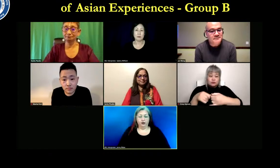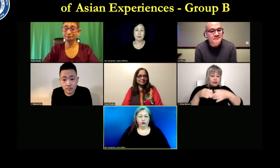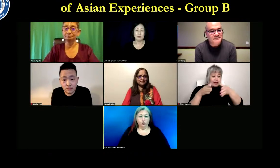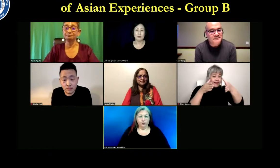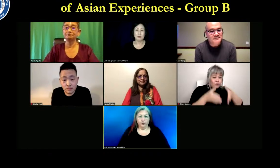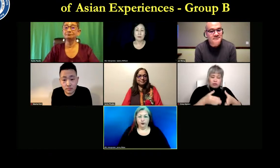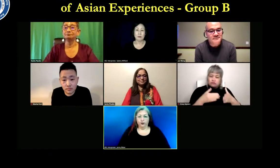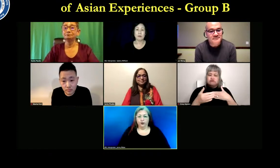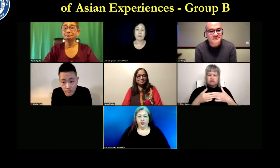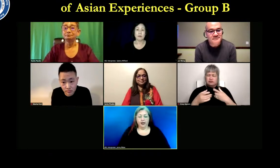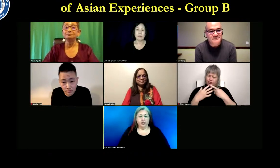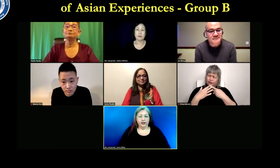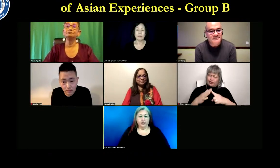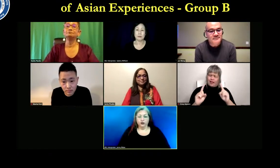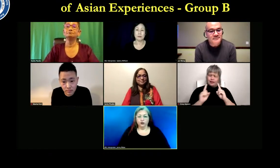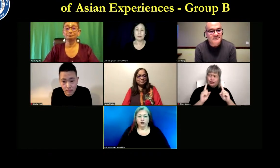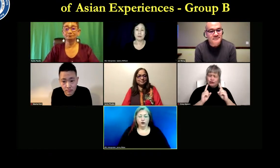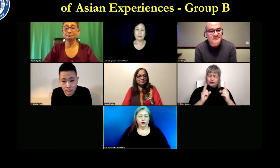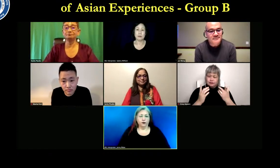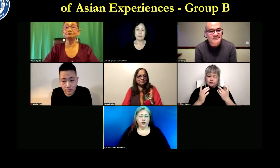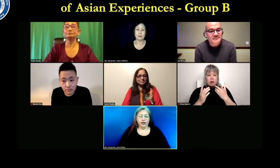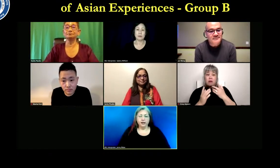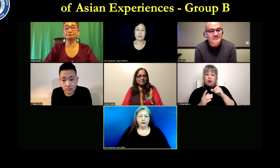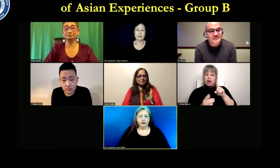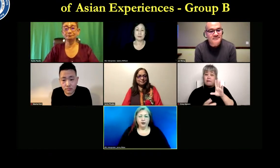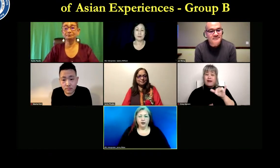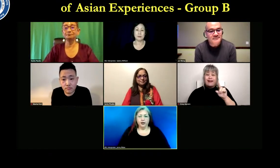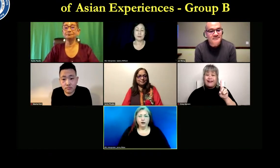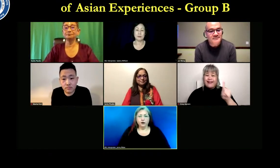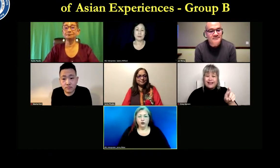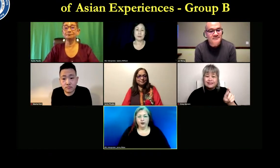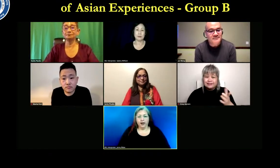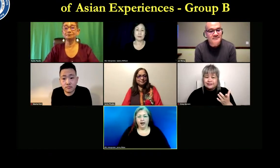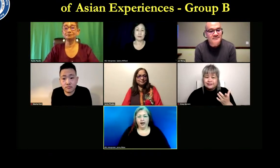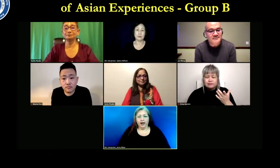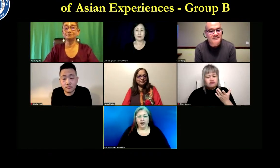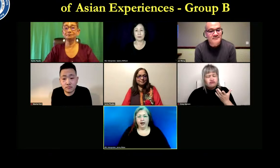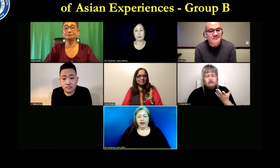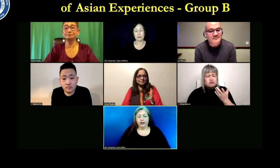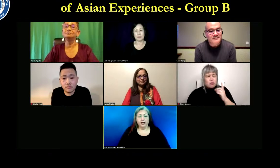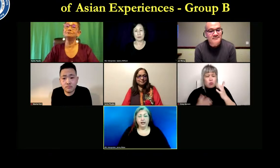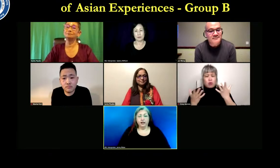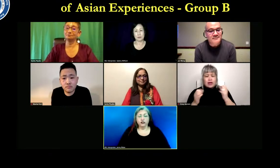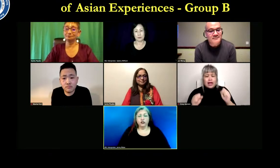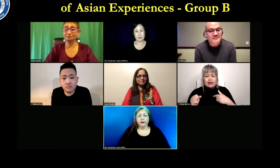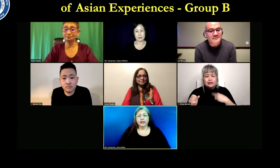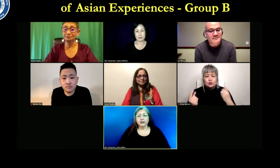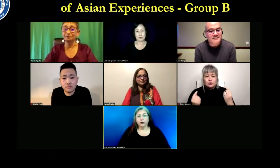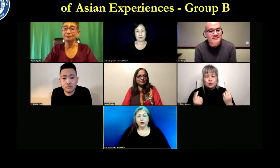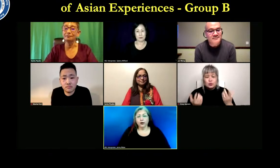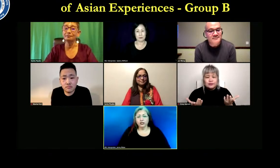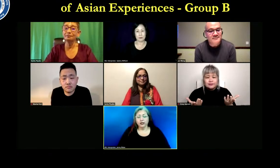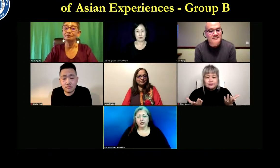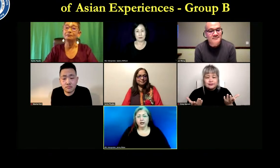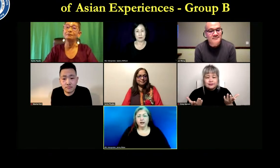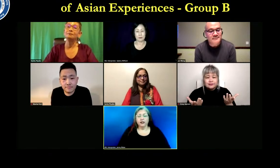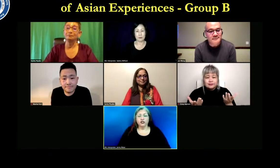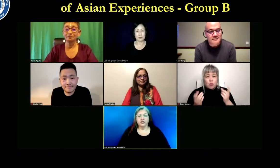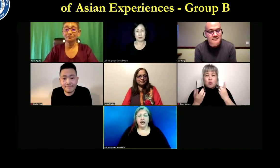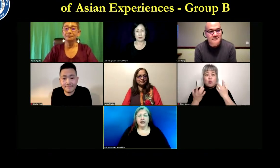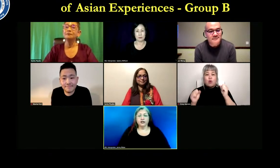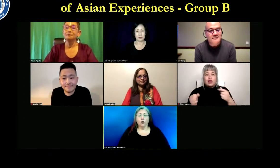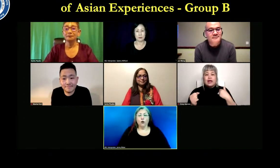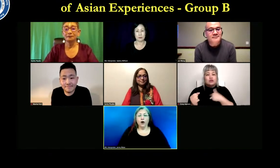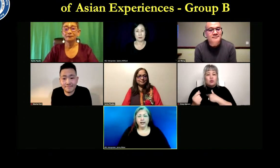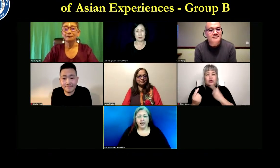the group at a deaf school, or any group. It could start by a simple question.